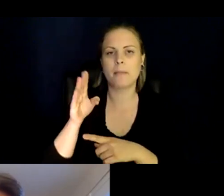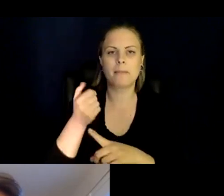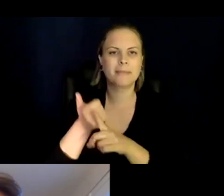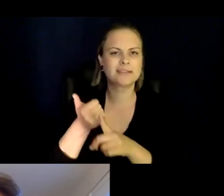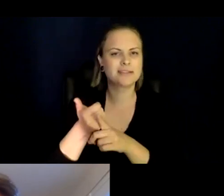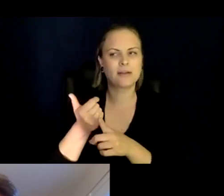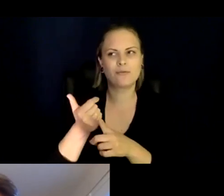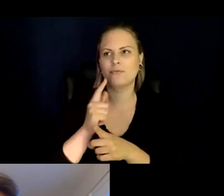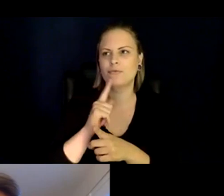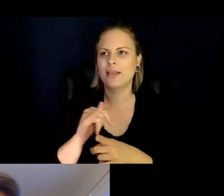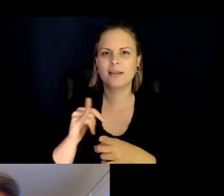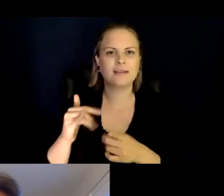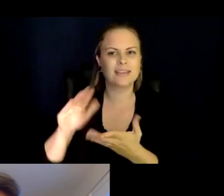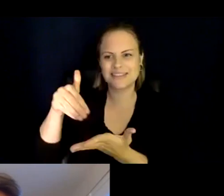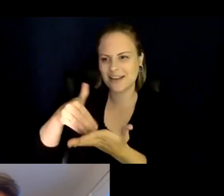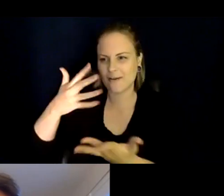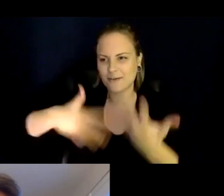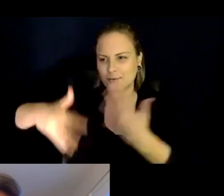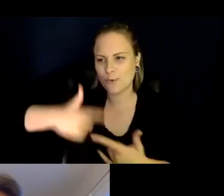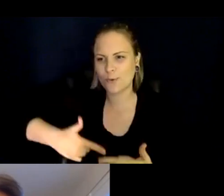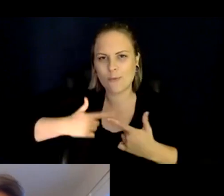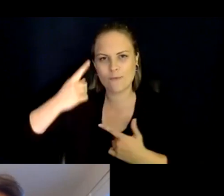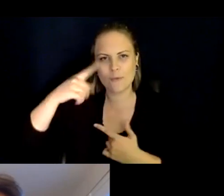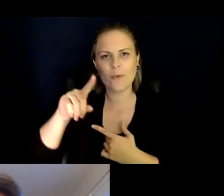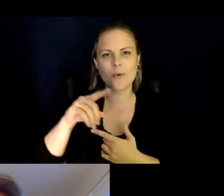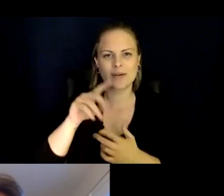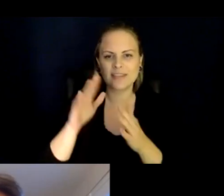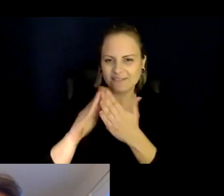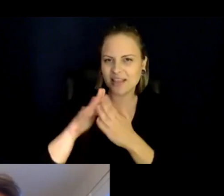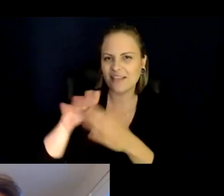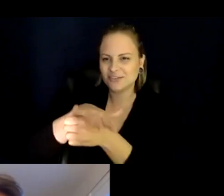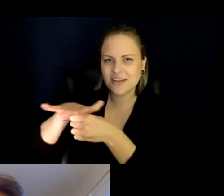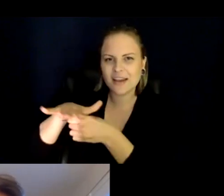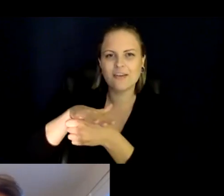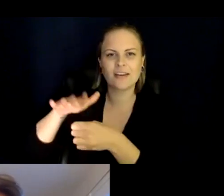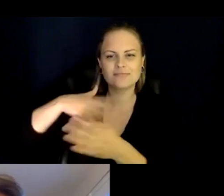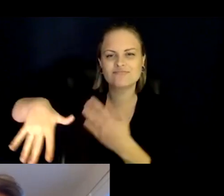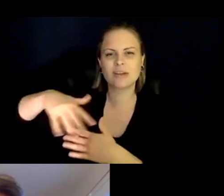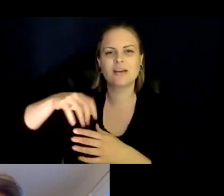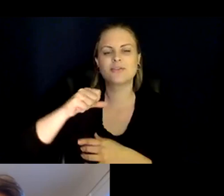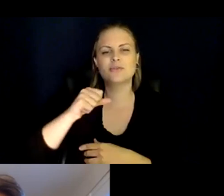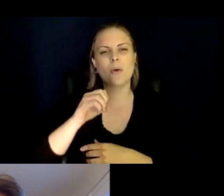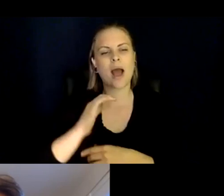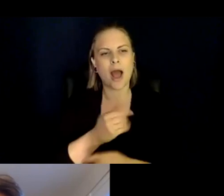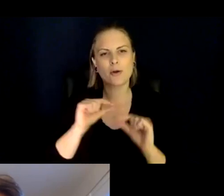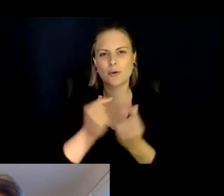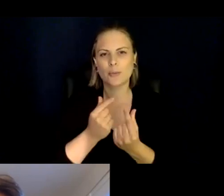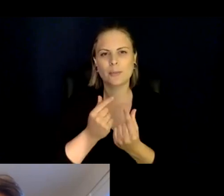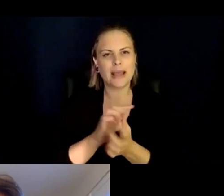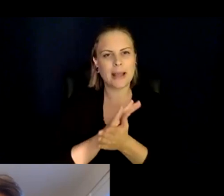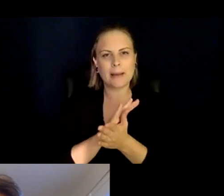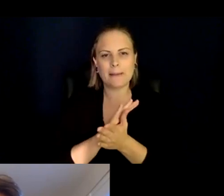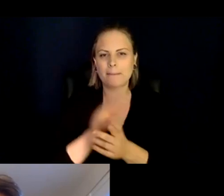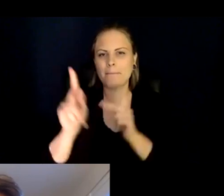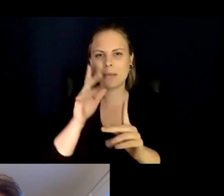of social life for the village and the area. And our group became immediately attractive because